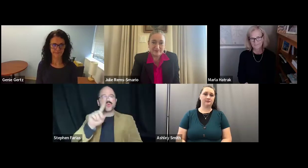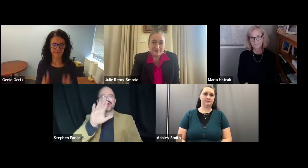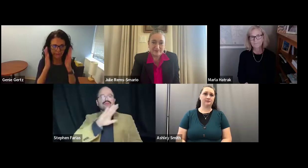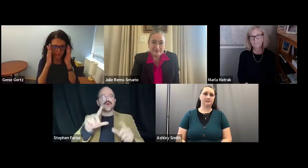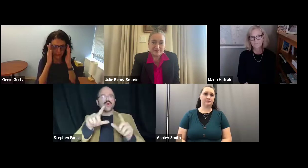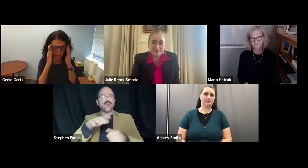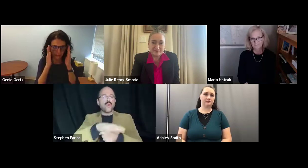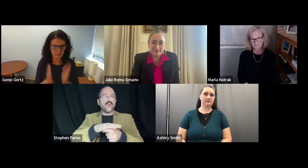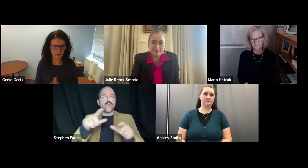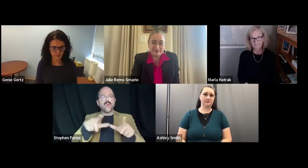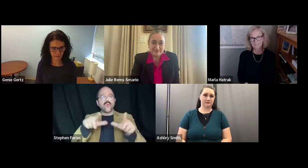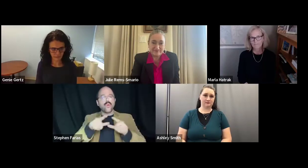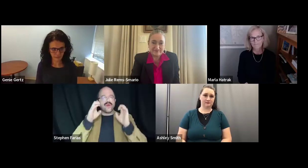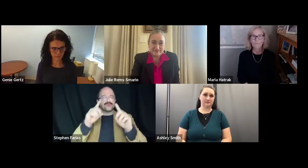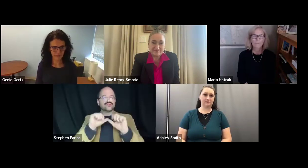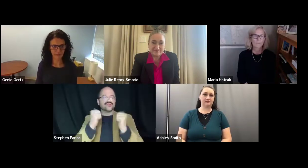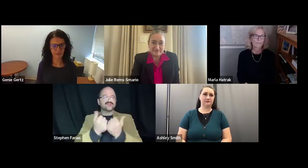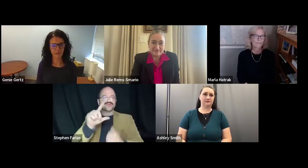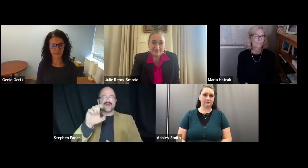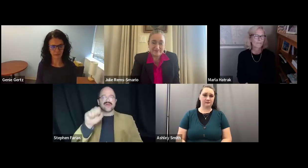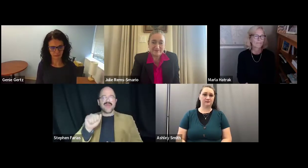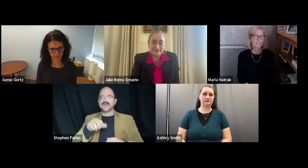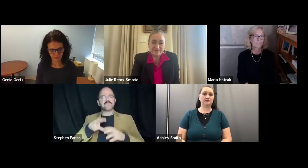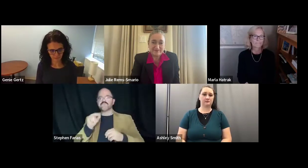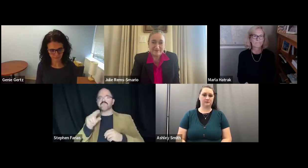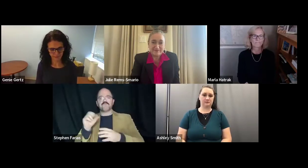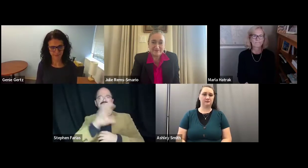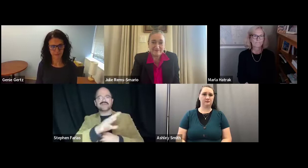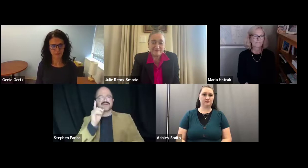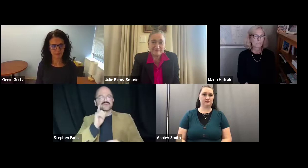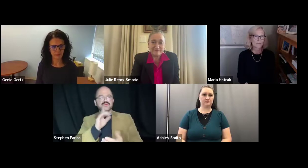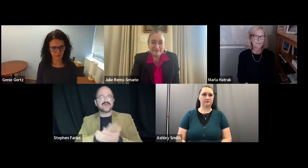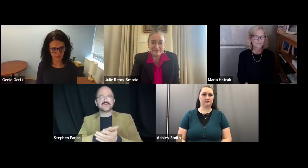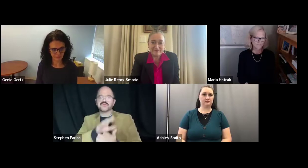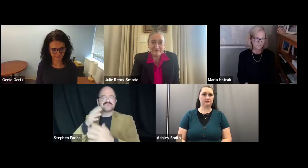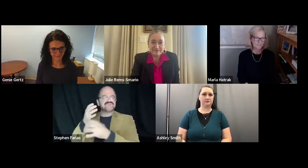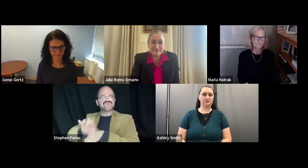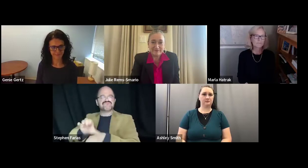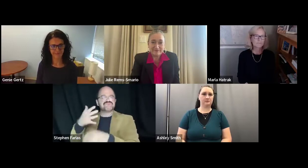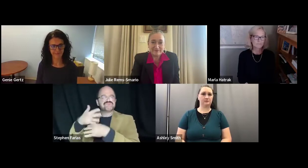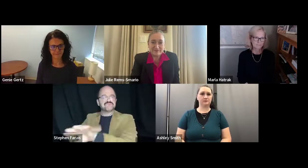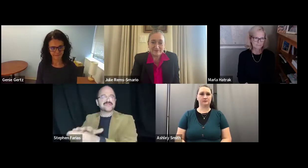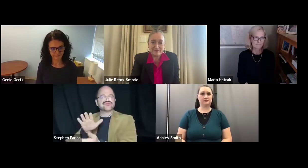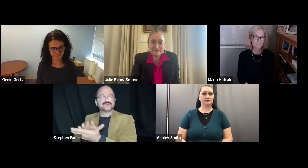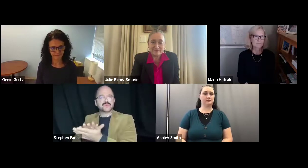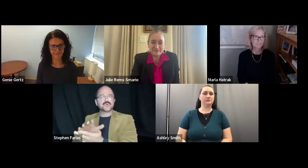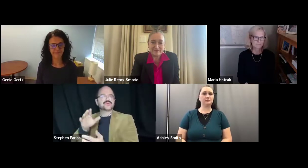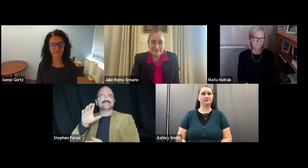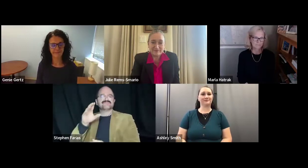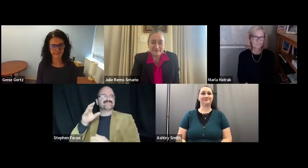language appropriate to their age based on their local education agency, their LEAs, just not giving them access to